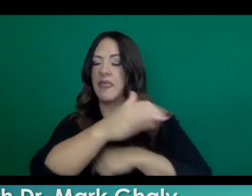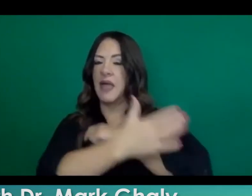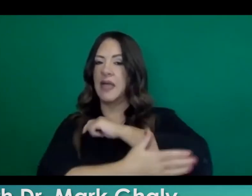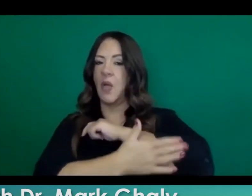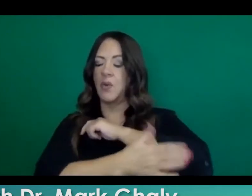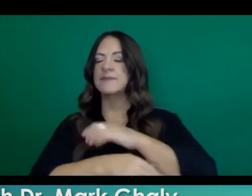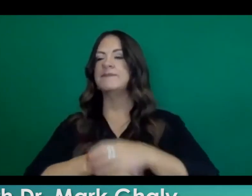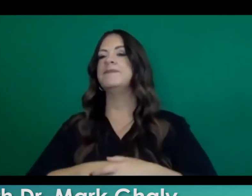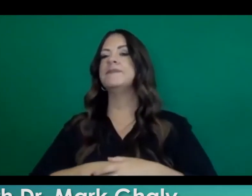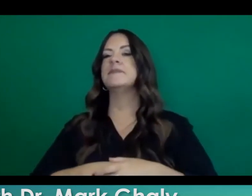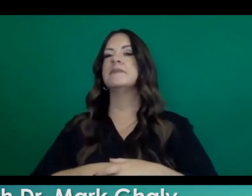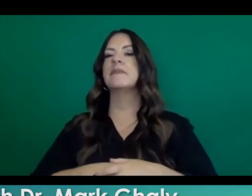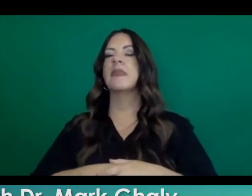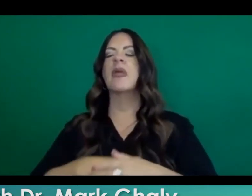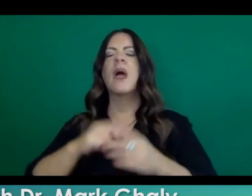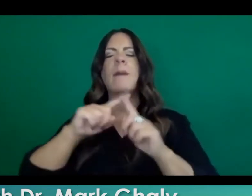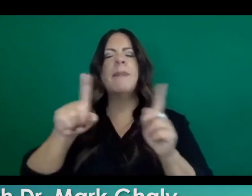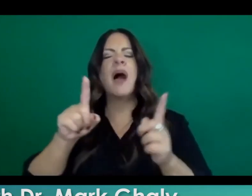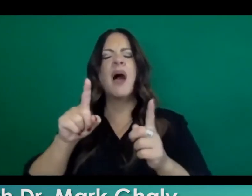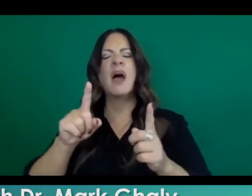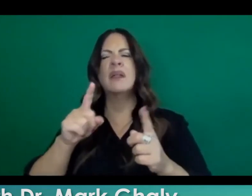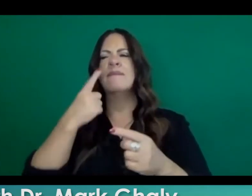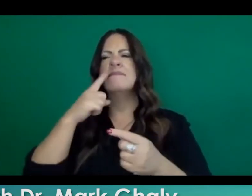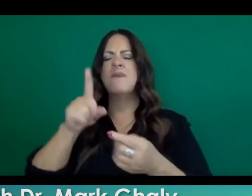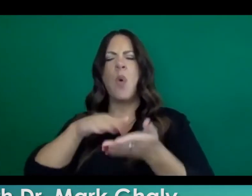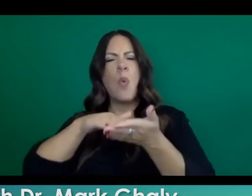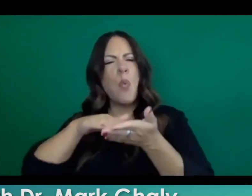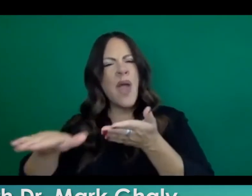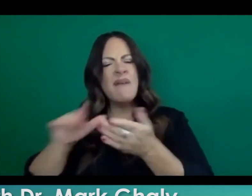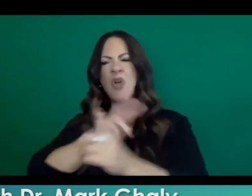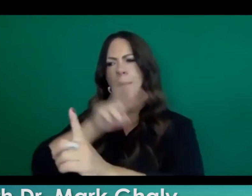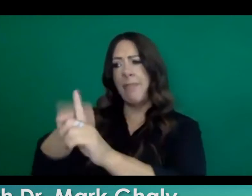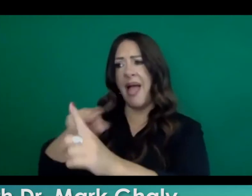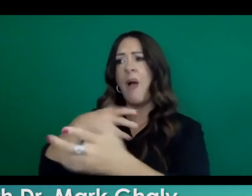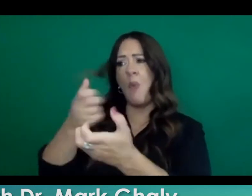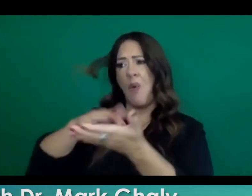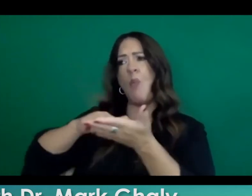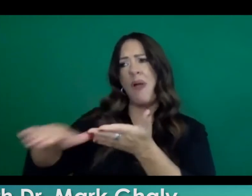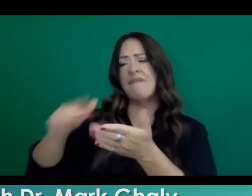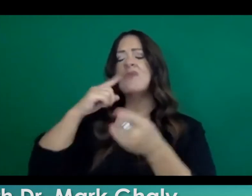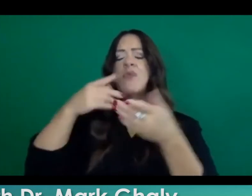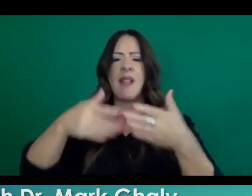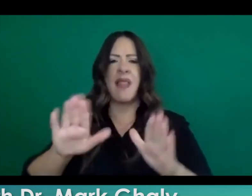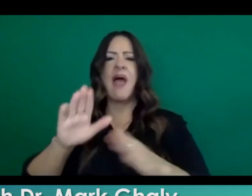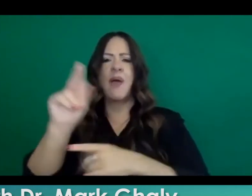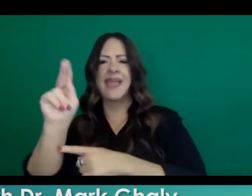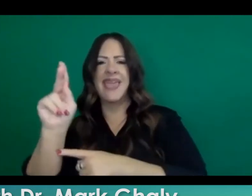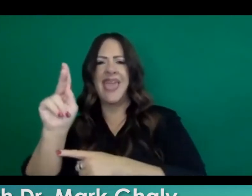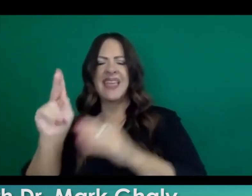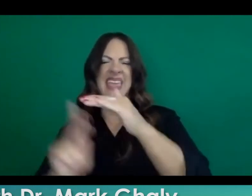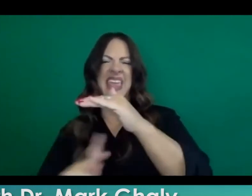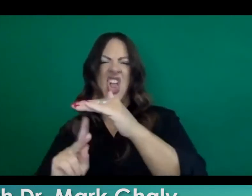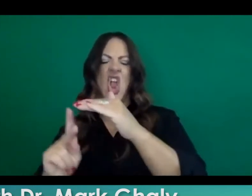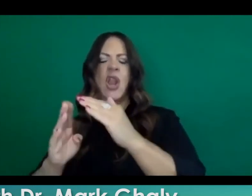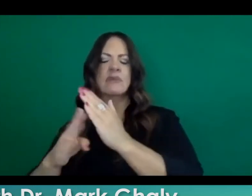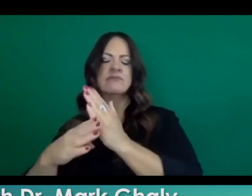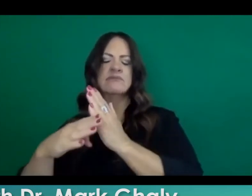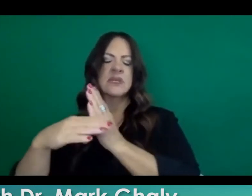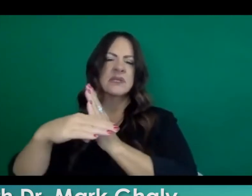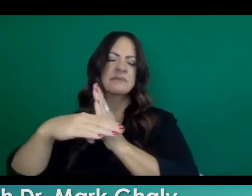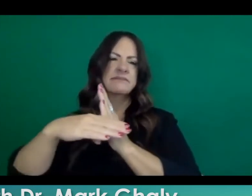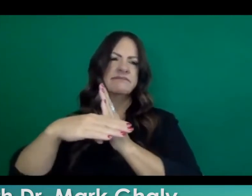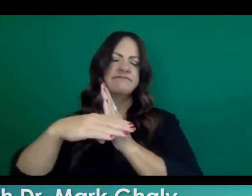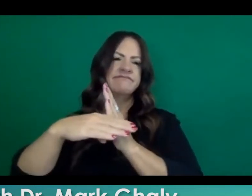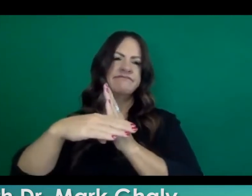for the K through 6 opportunity that we talked about back in late July with schools, that's still maintained.